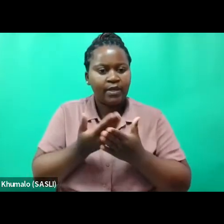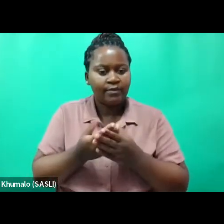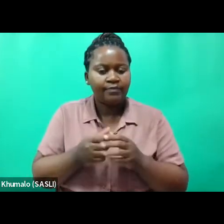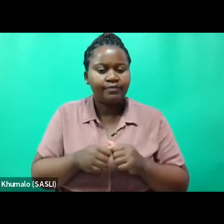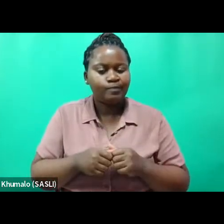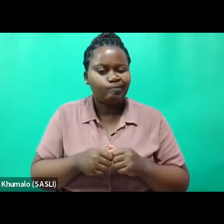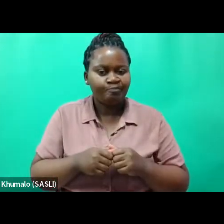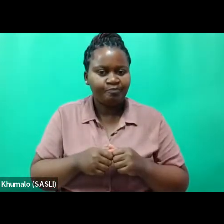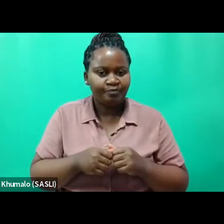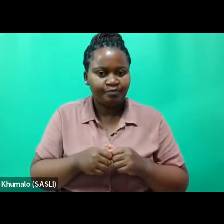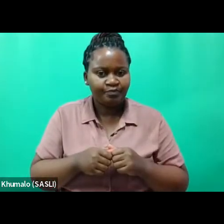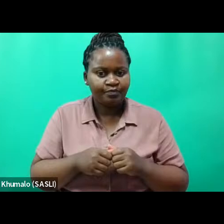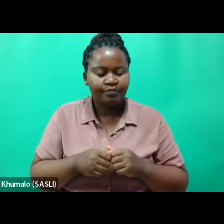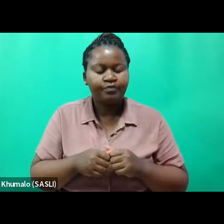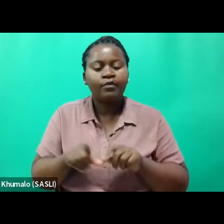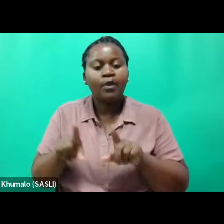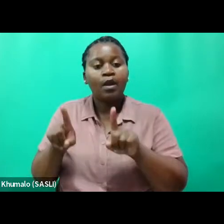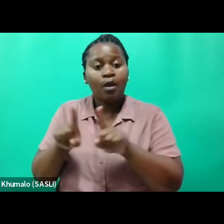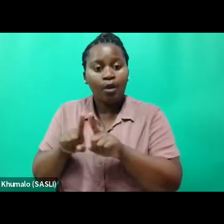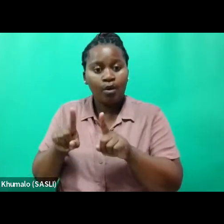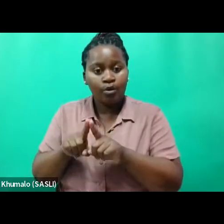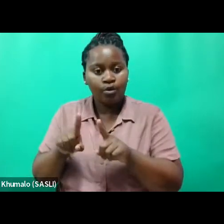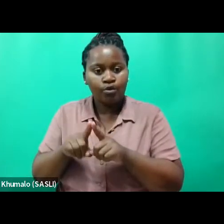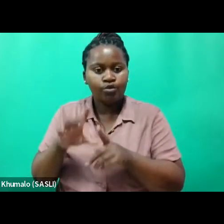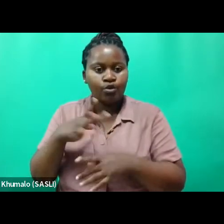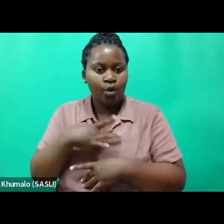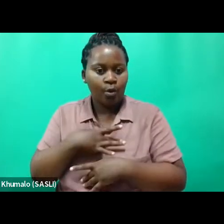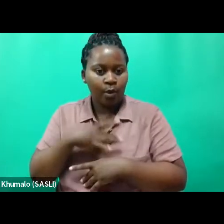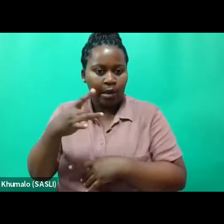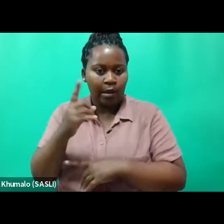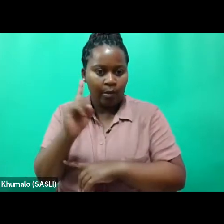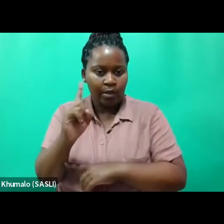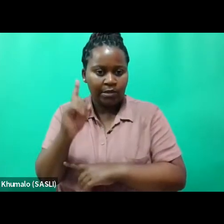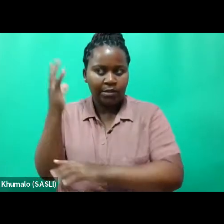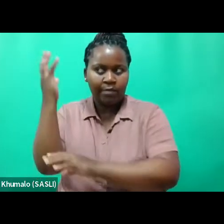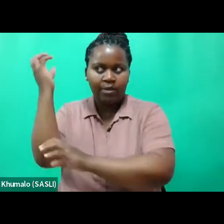And I would have also liked it if the lecturers had